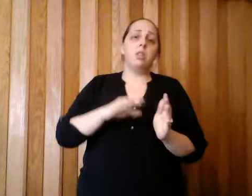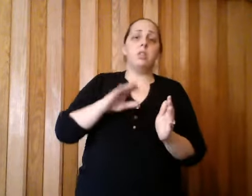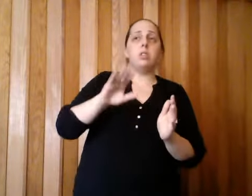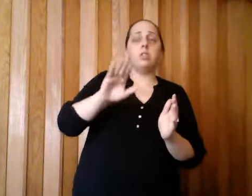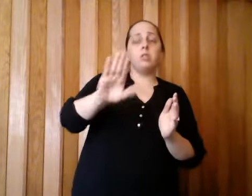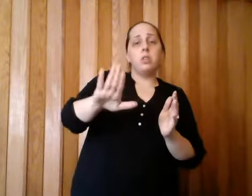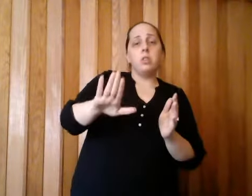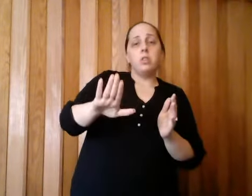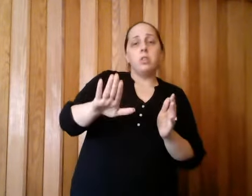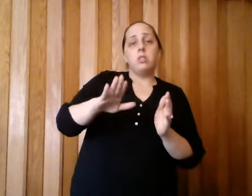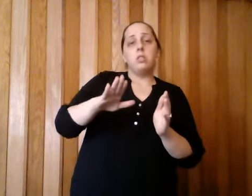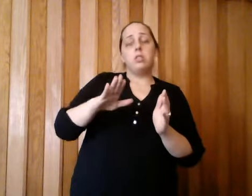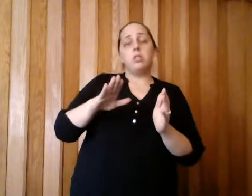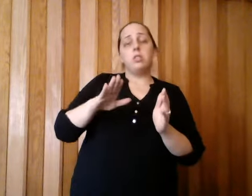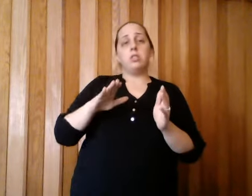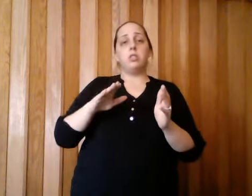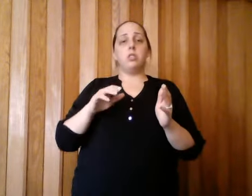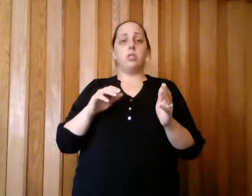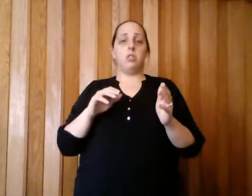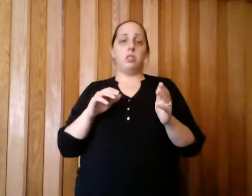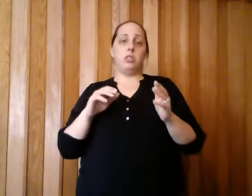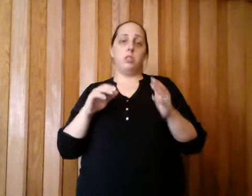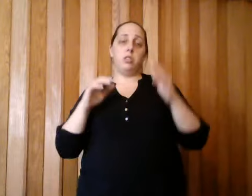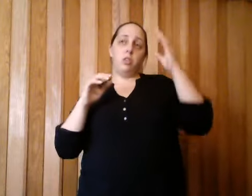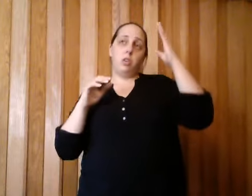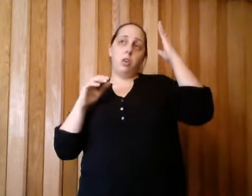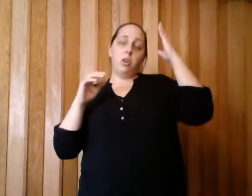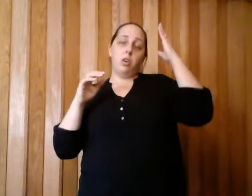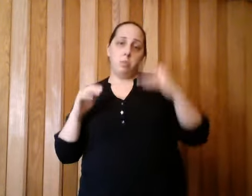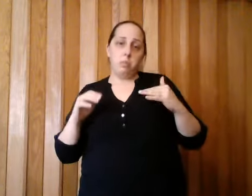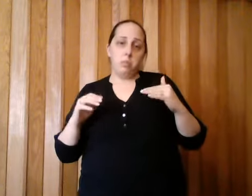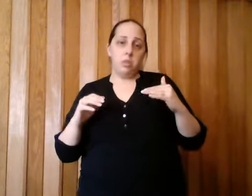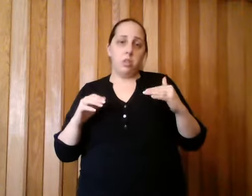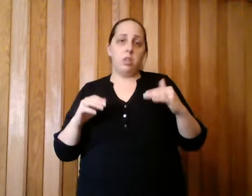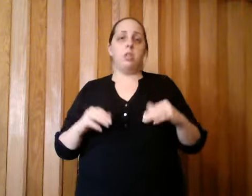So, on college paper, I have, how long that can be.